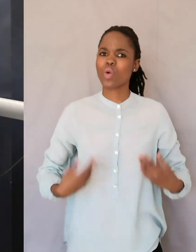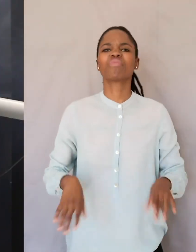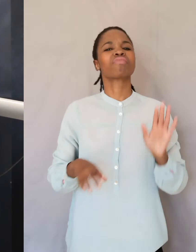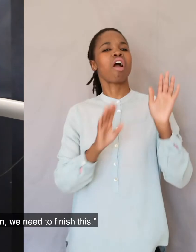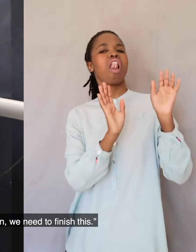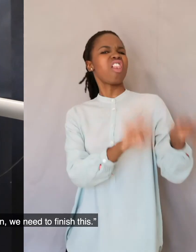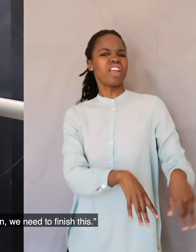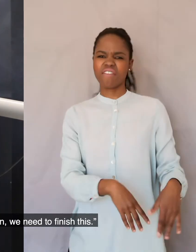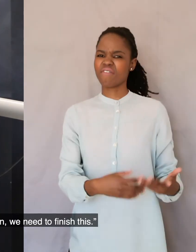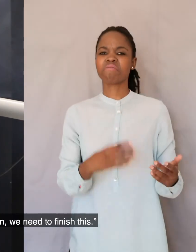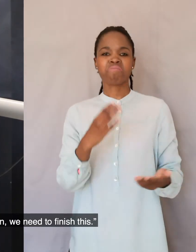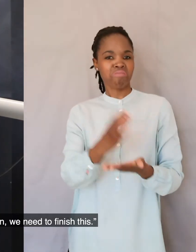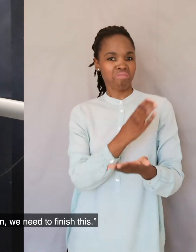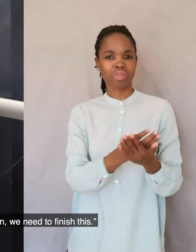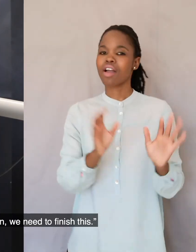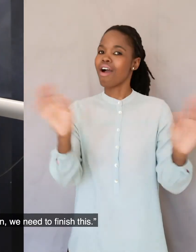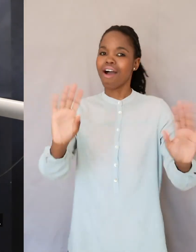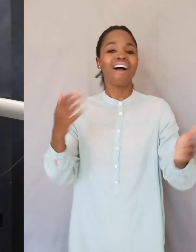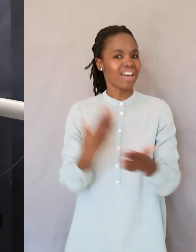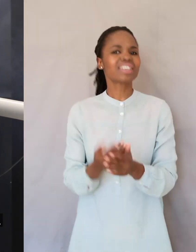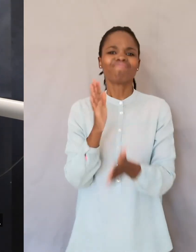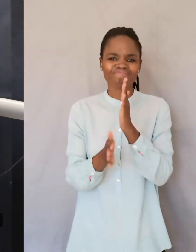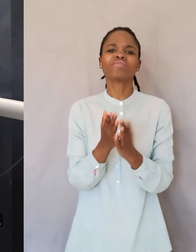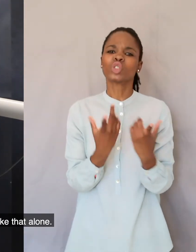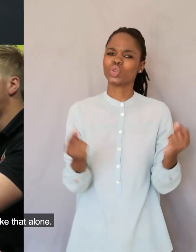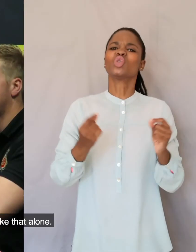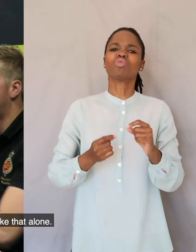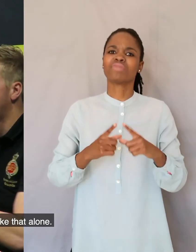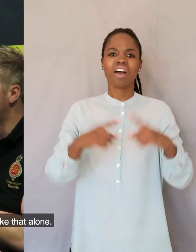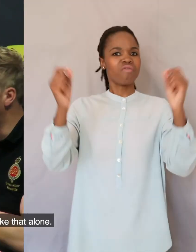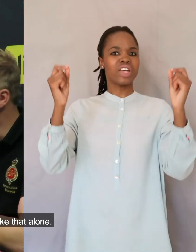him. And once again, they had to say, listen, we need to finish this. Jeez. And they